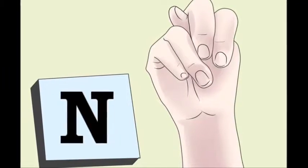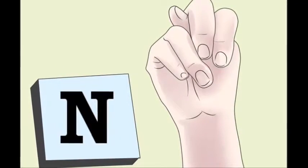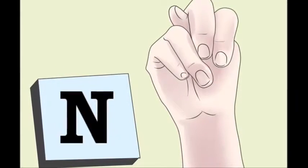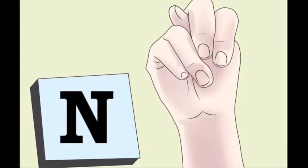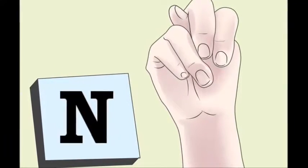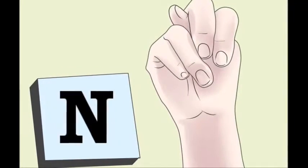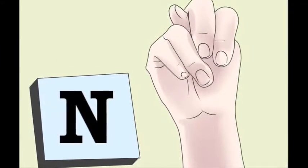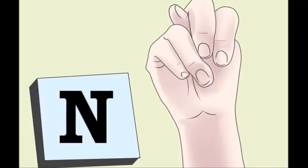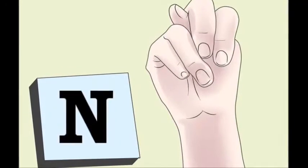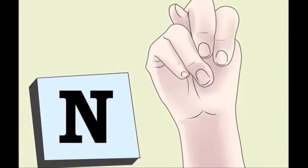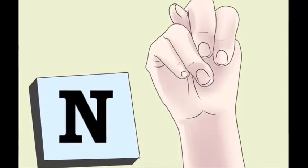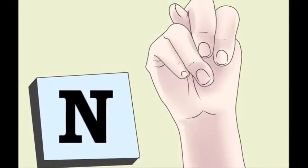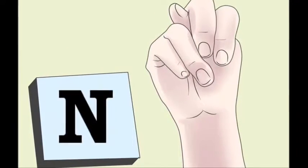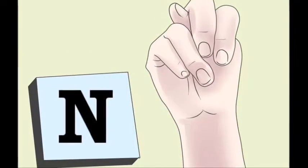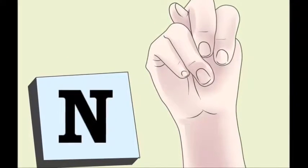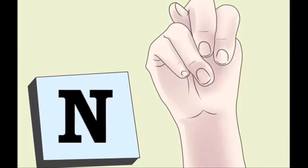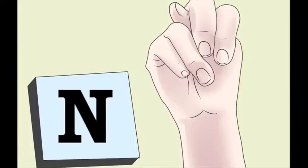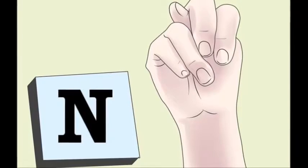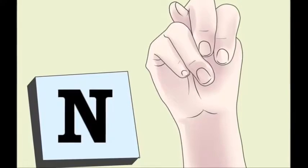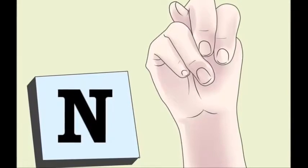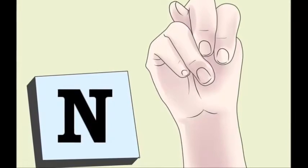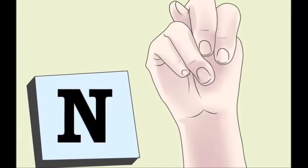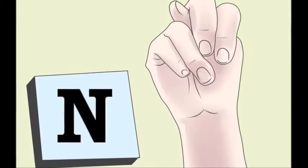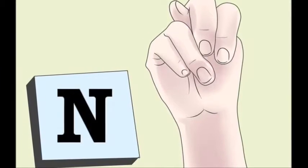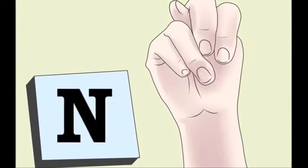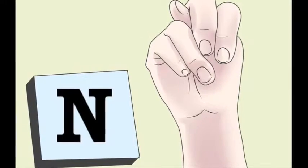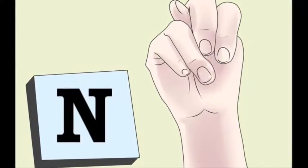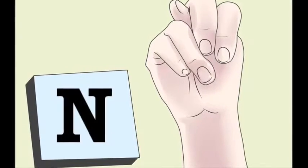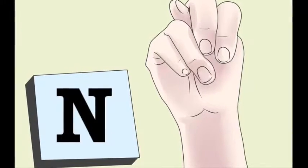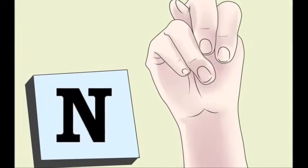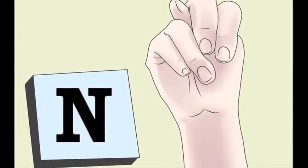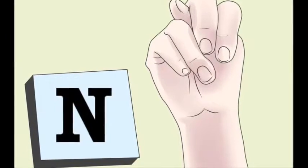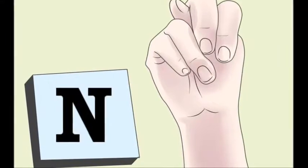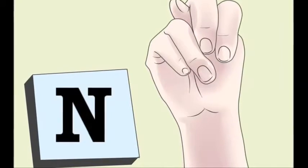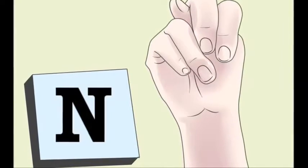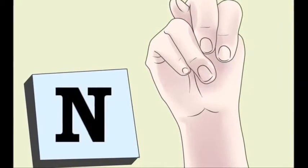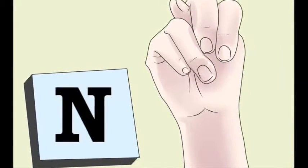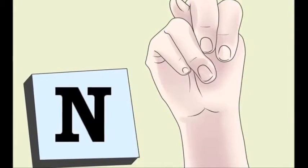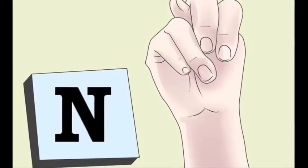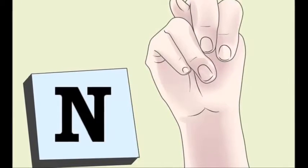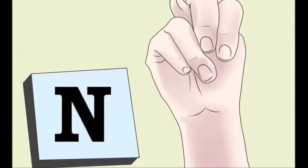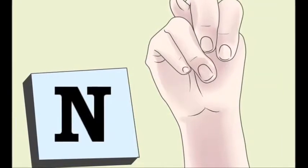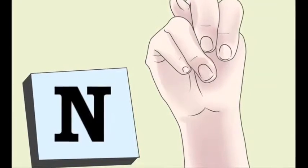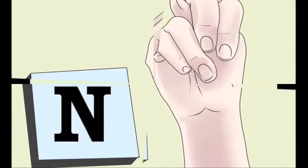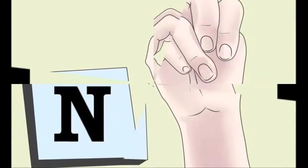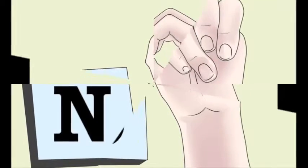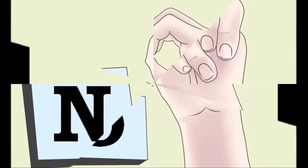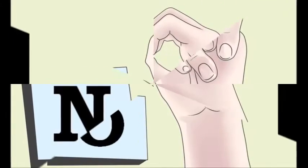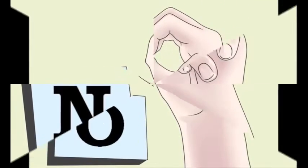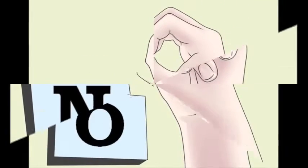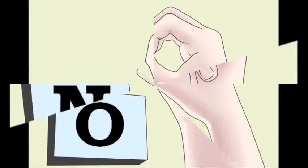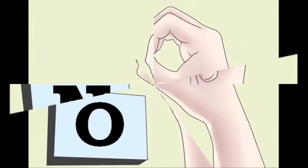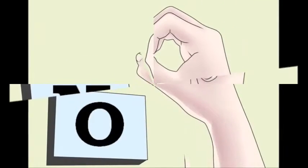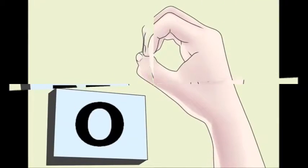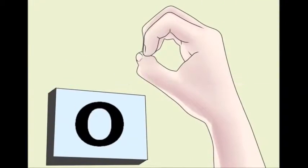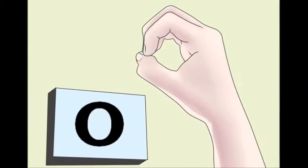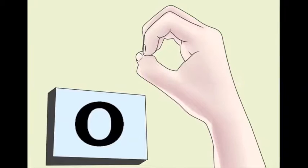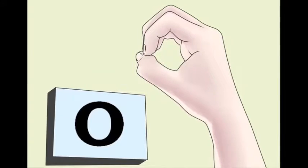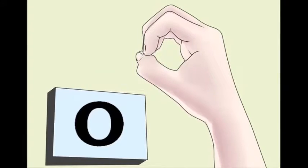finger. Q. Point à jet dos noir. Your two finger should almost touch au T. Rue cross